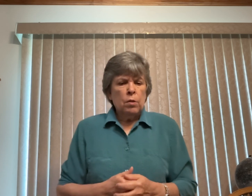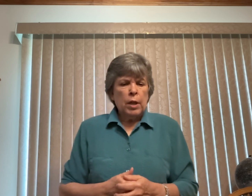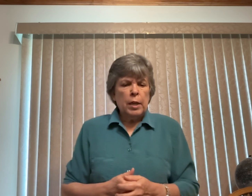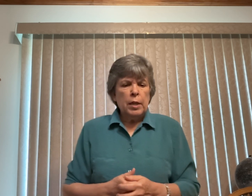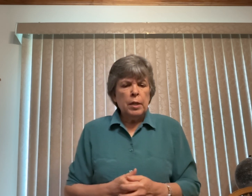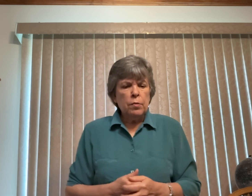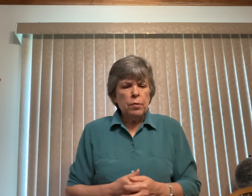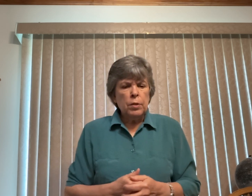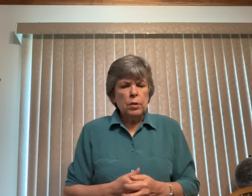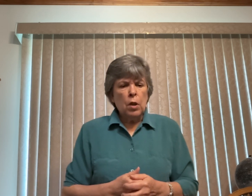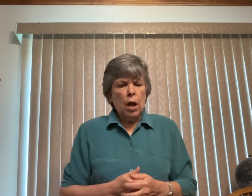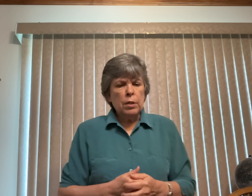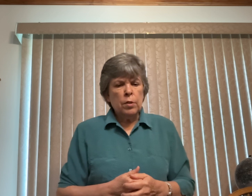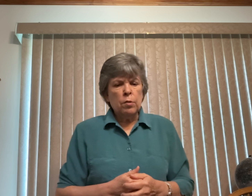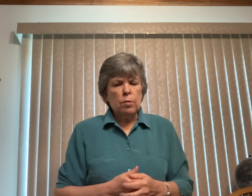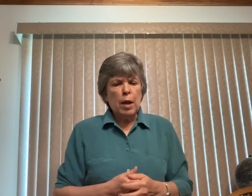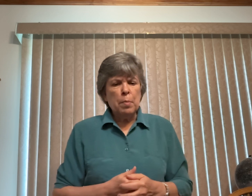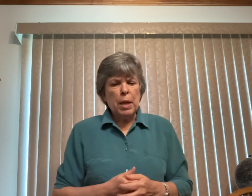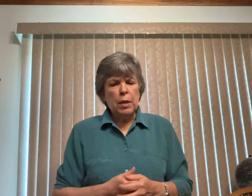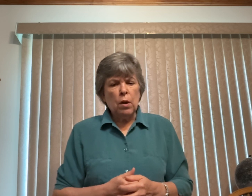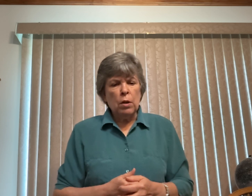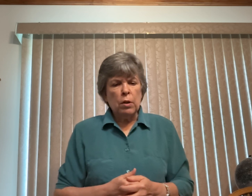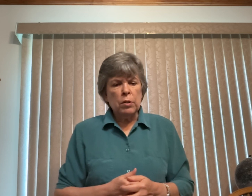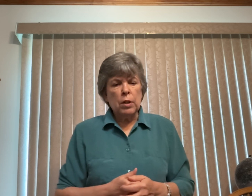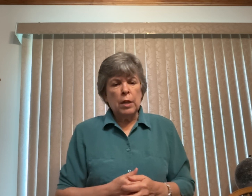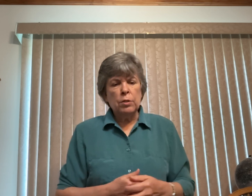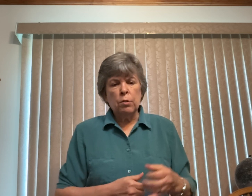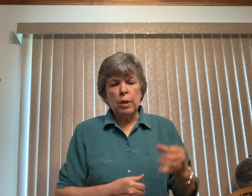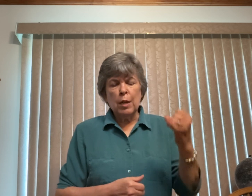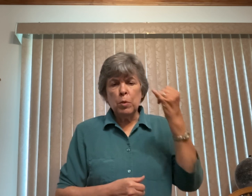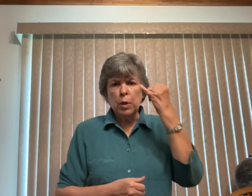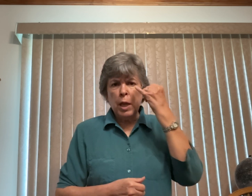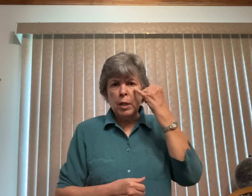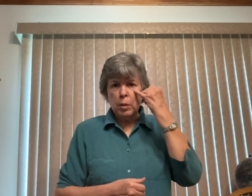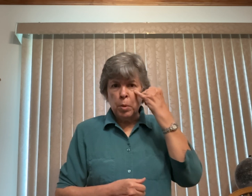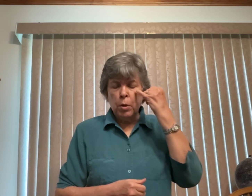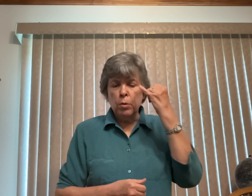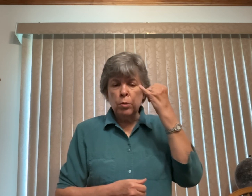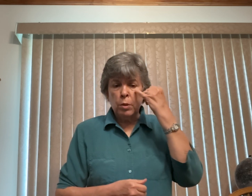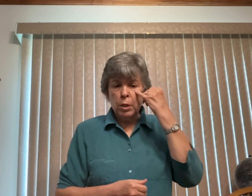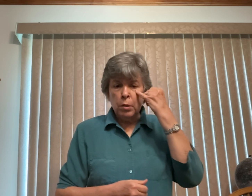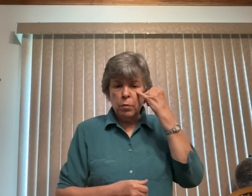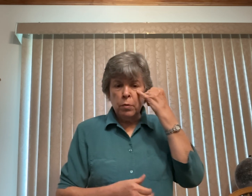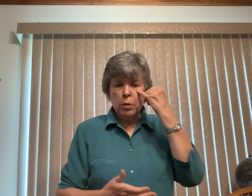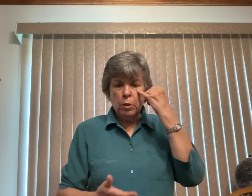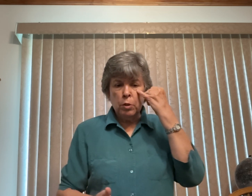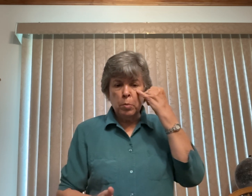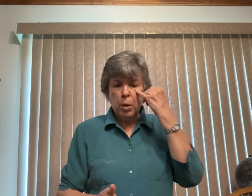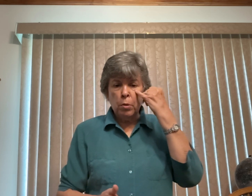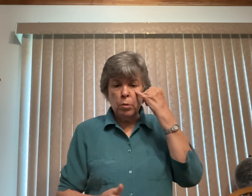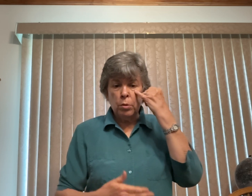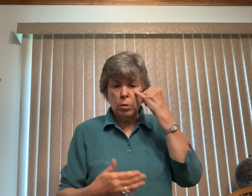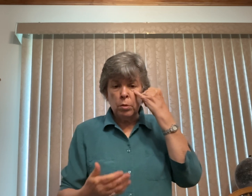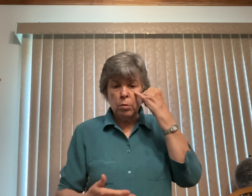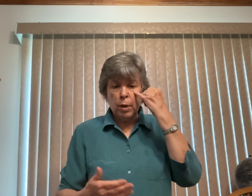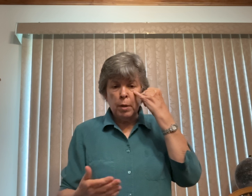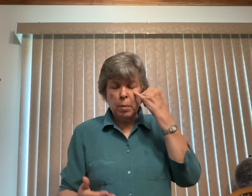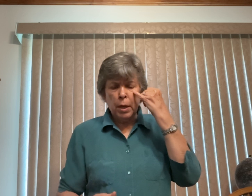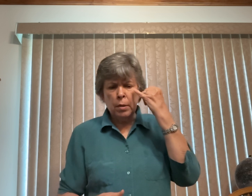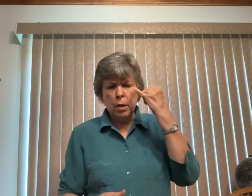Okay, if not the right man on our side. So again, I'm doing that suppose or if, suppose the right man